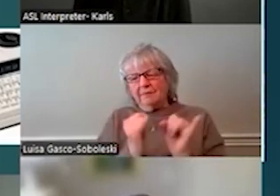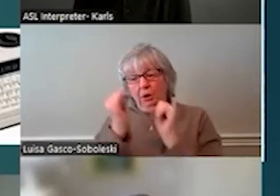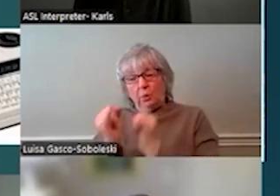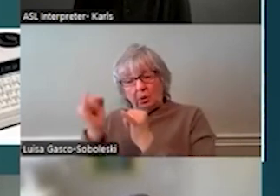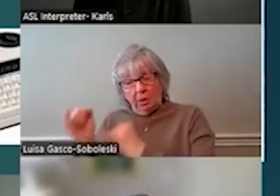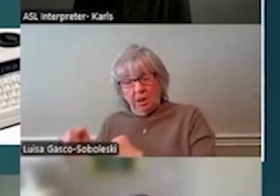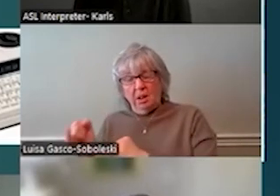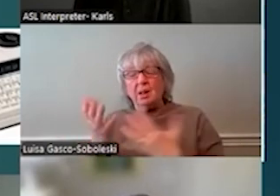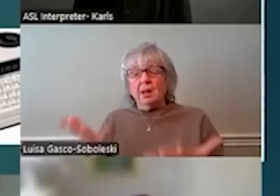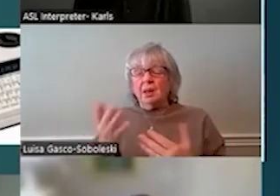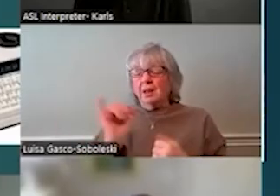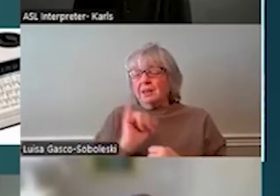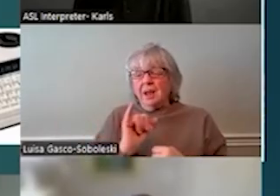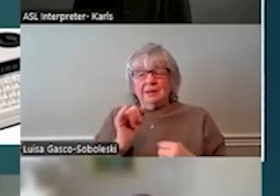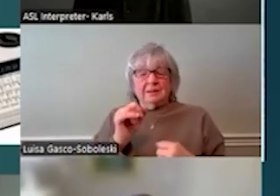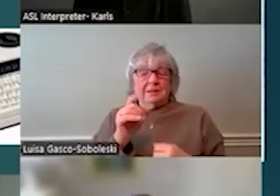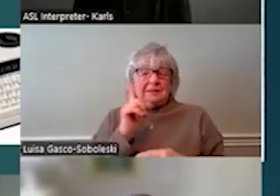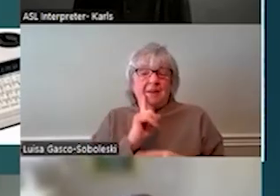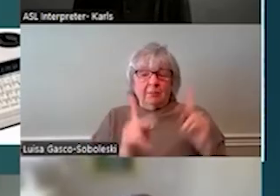it really depends on each individual.